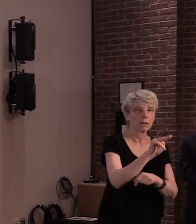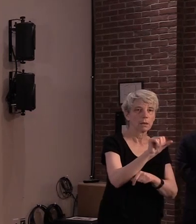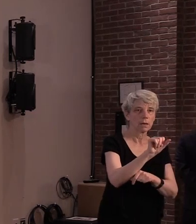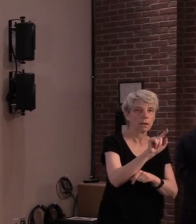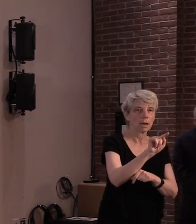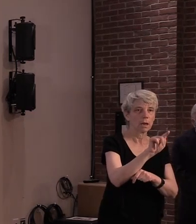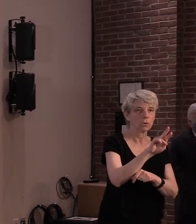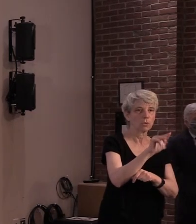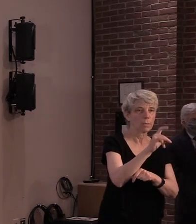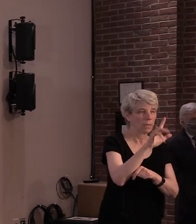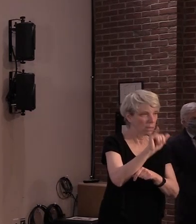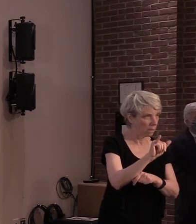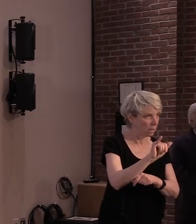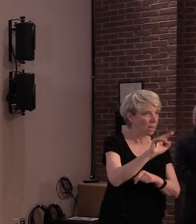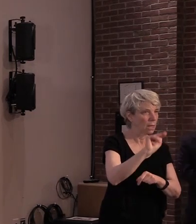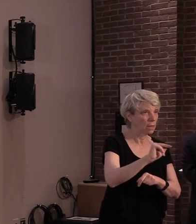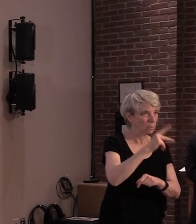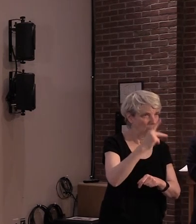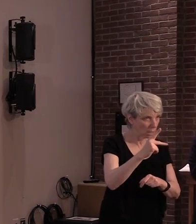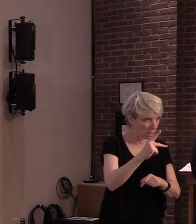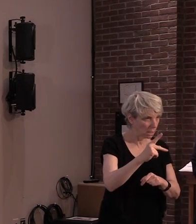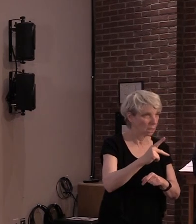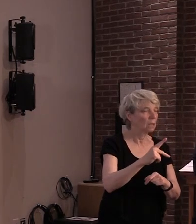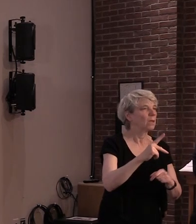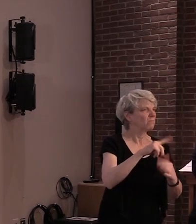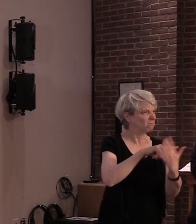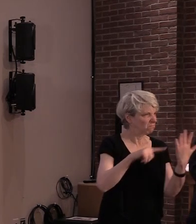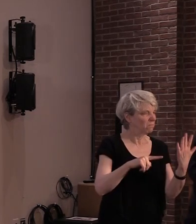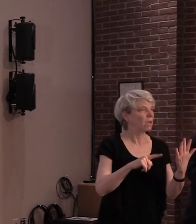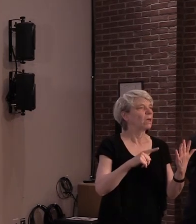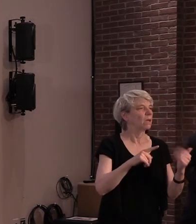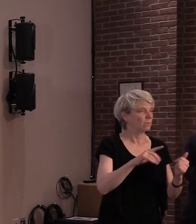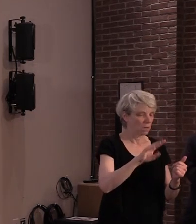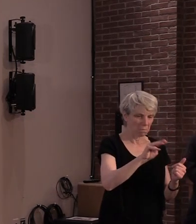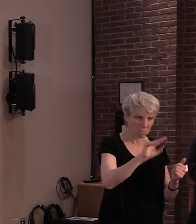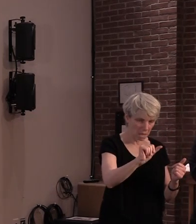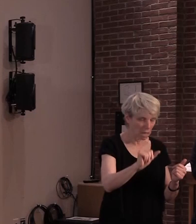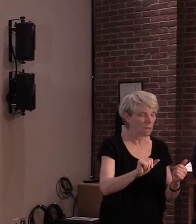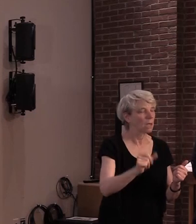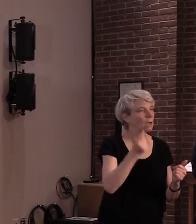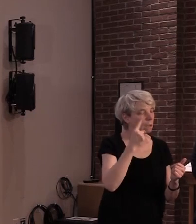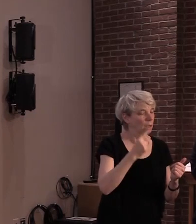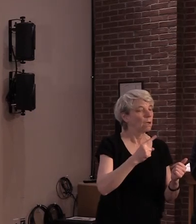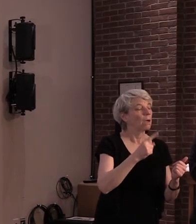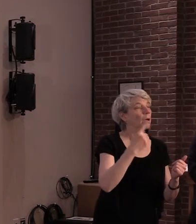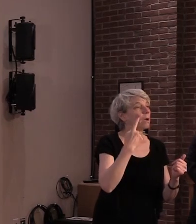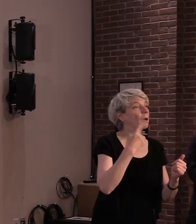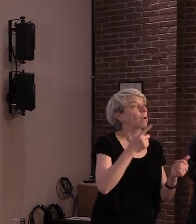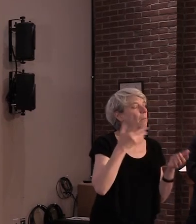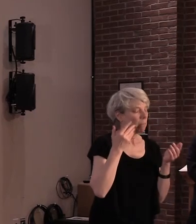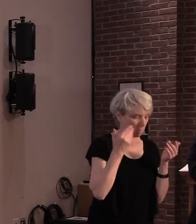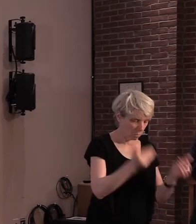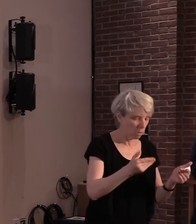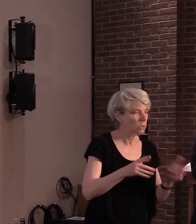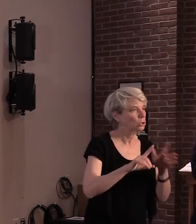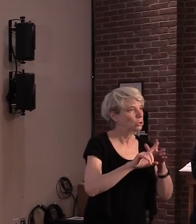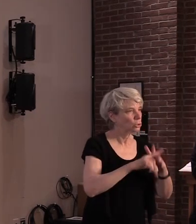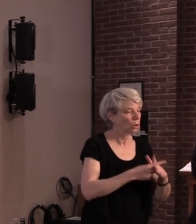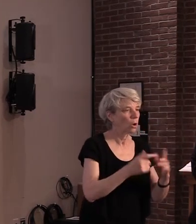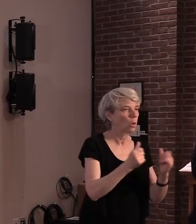assistants, and nurses. For all of these, outpatient clinic visits and diagnostic imaging may resume